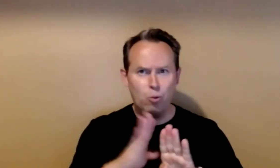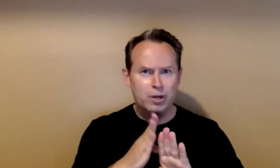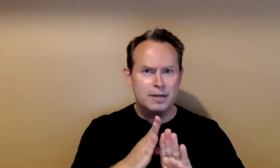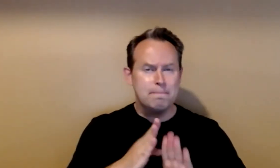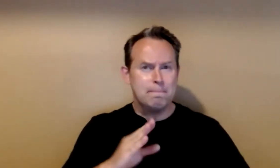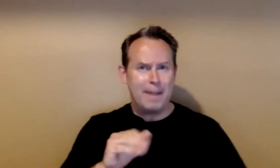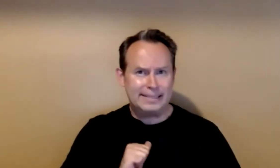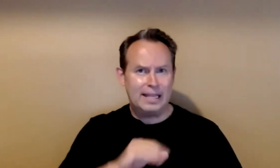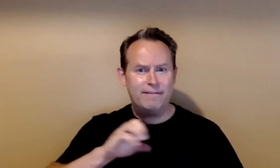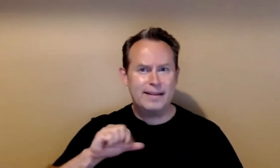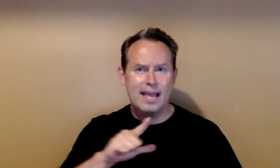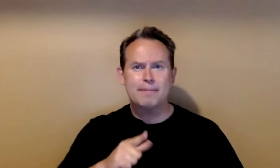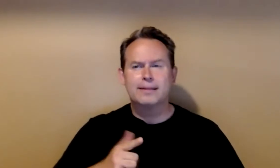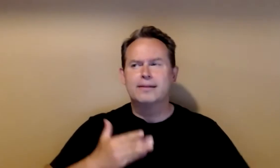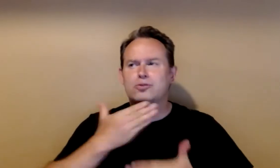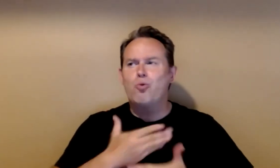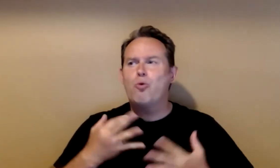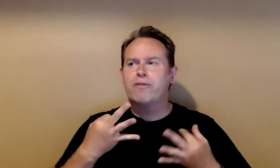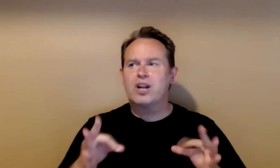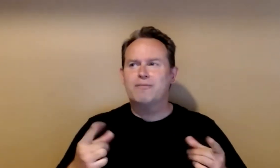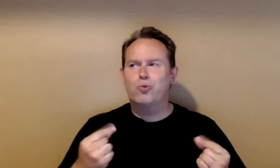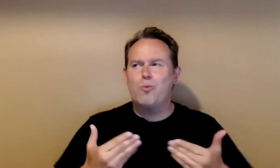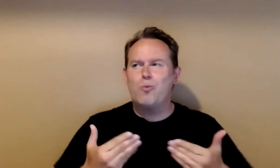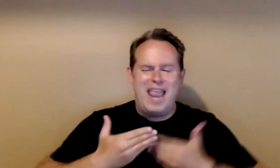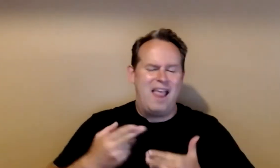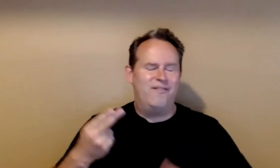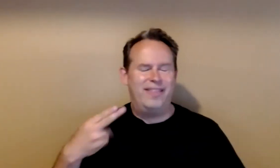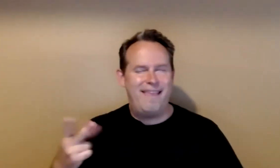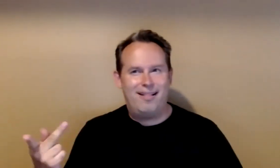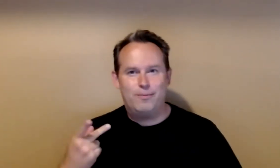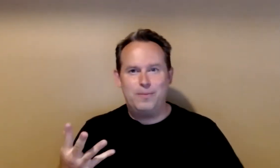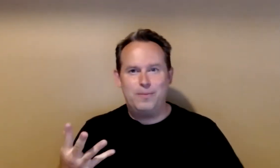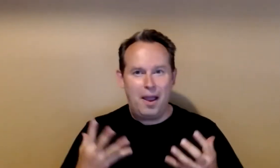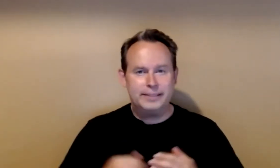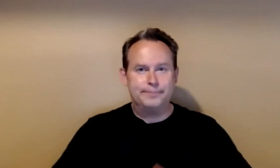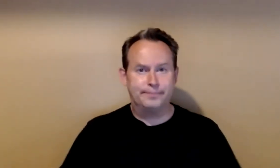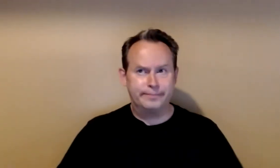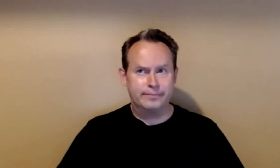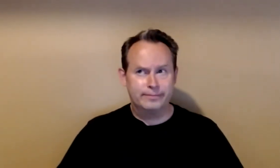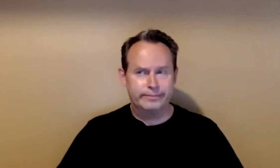was outside our door, myself and Abel enjoyed the freedom to do whatever the hell we